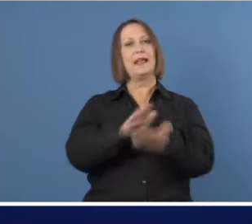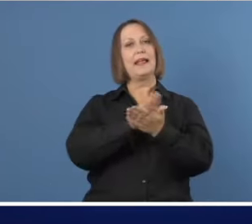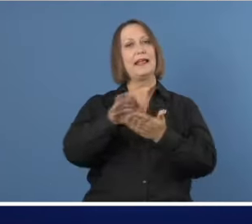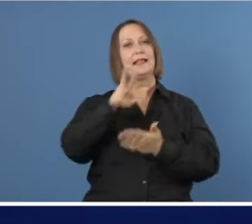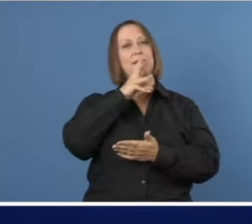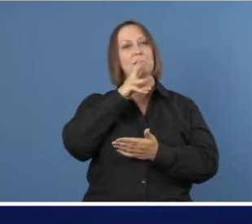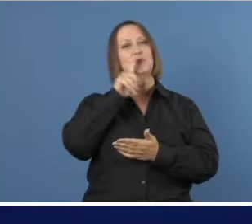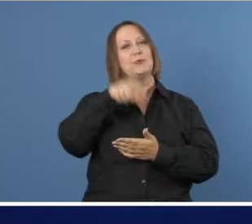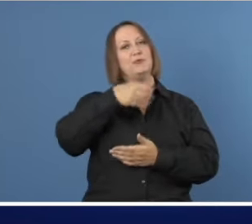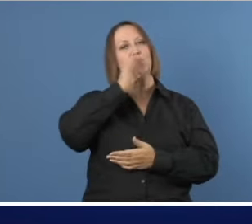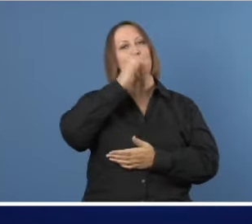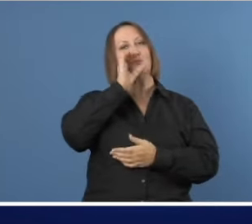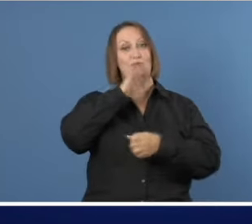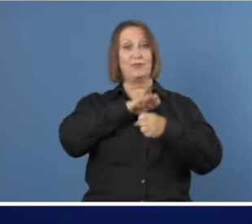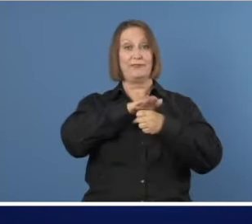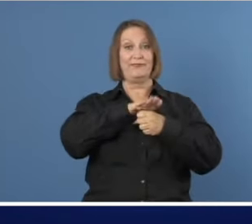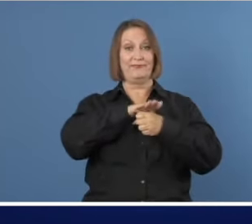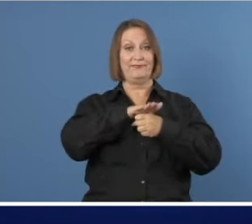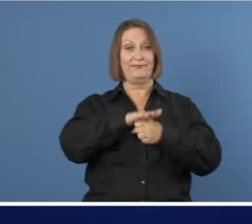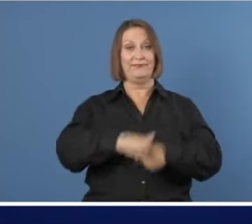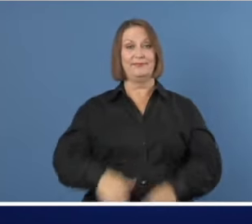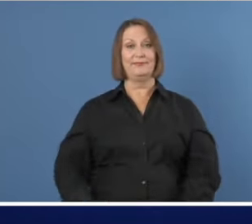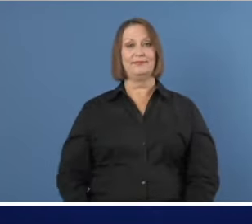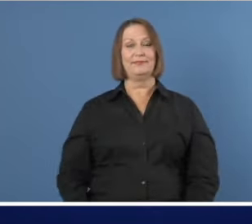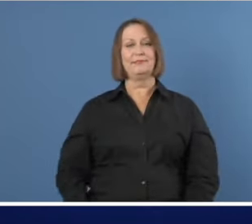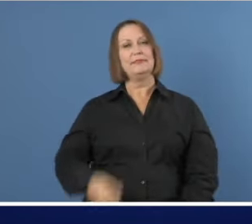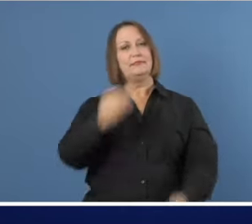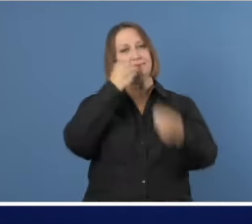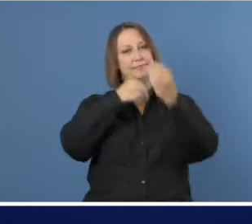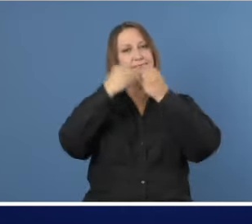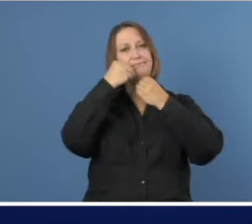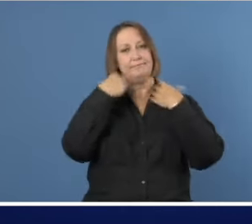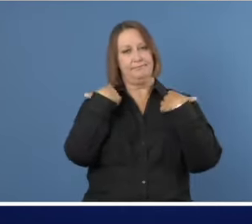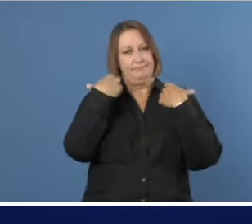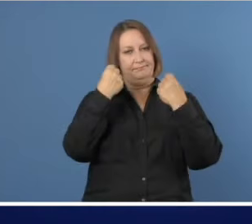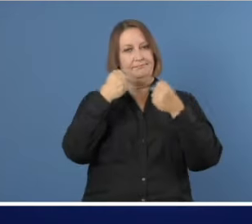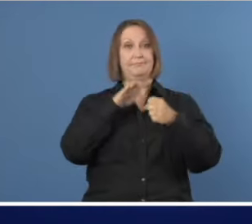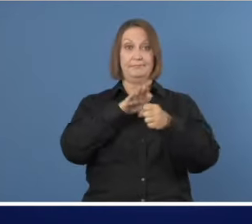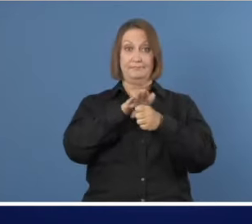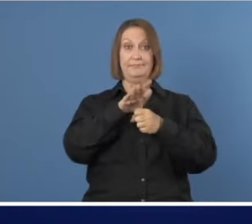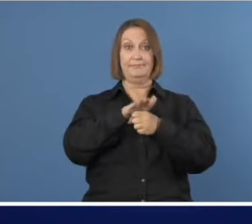Drink plenty of clean water. Eat well.